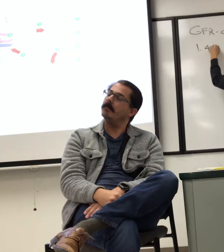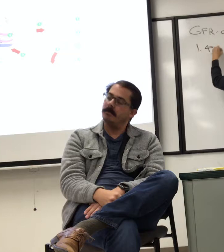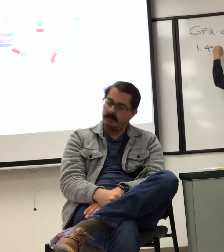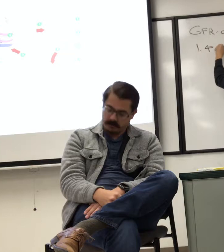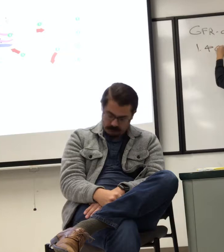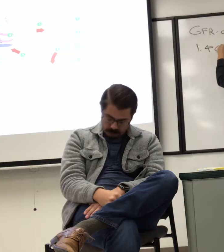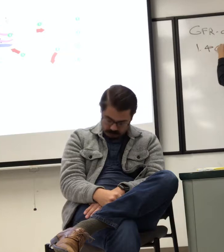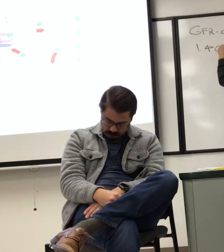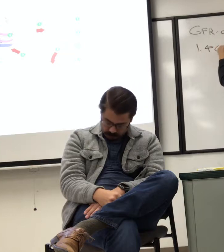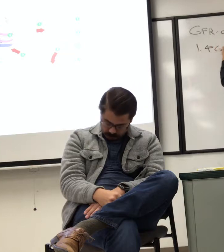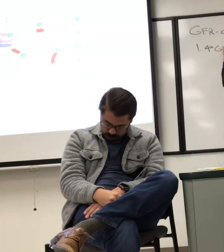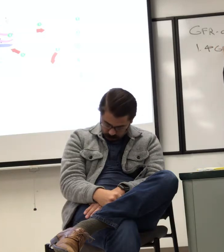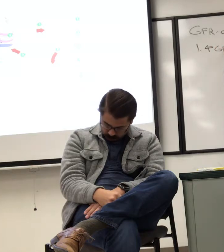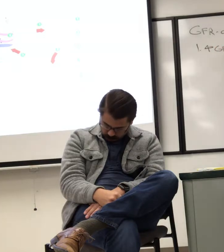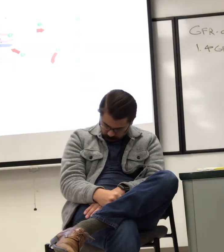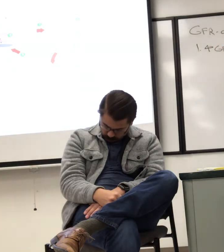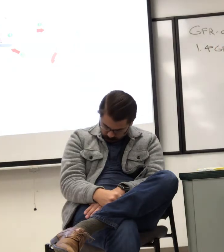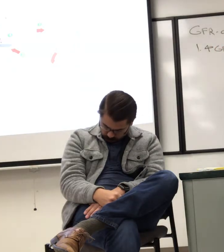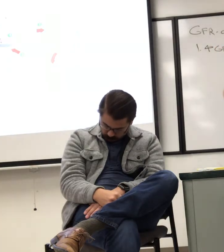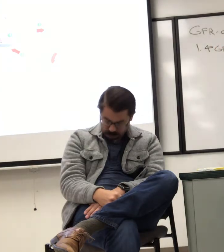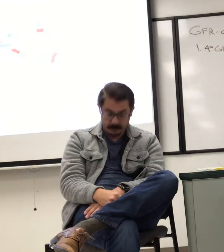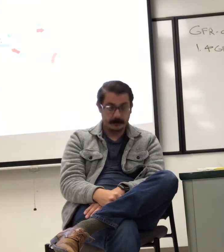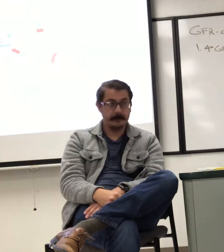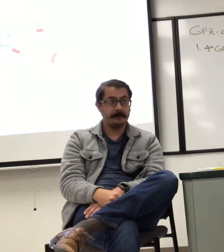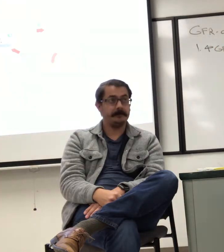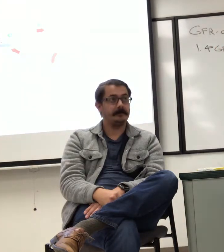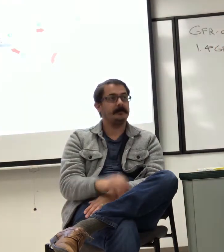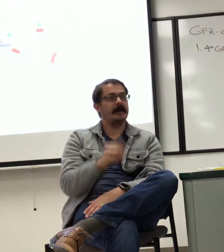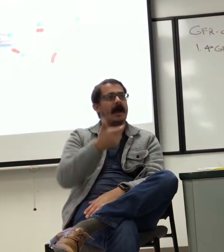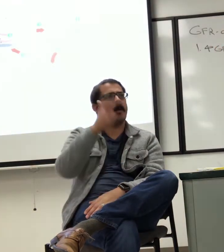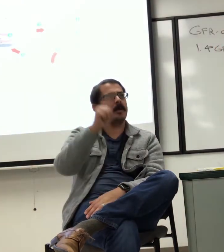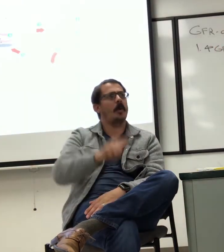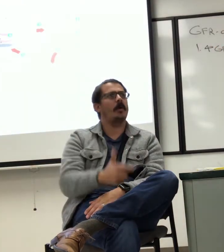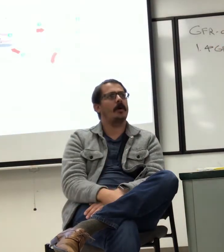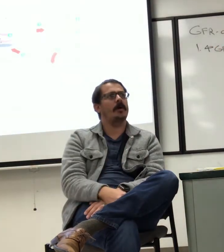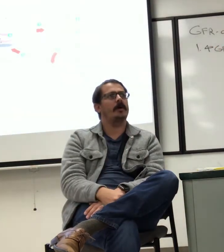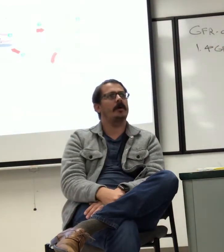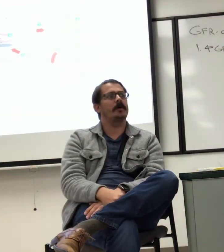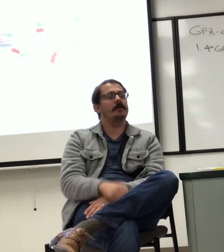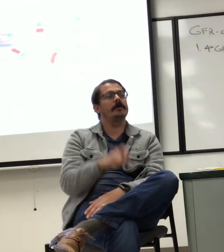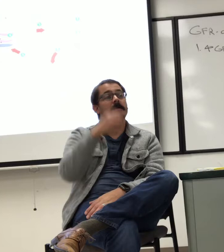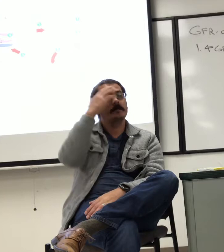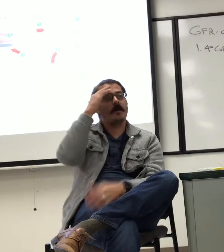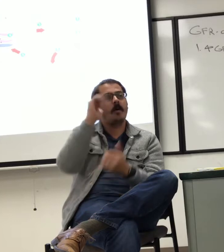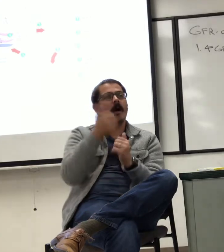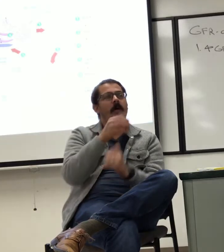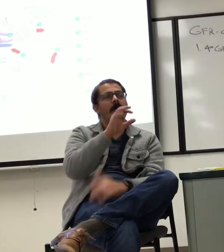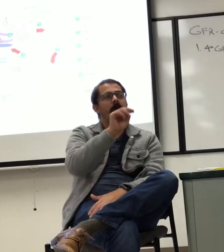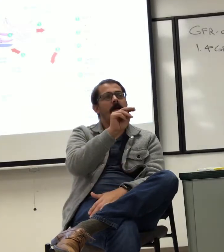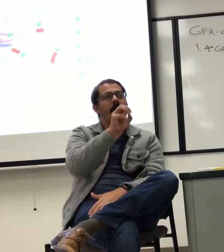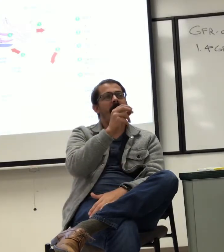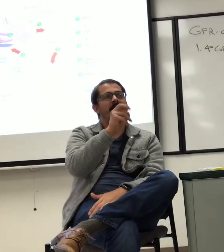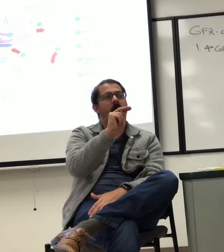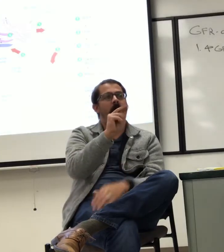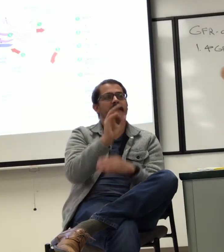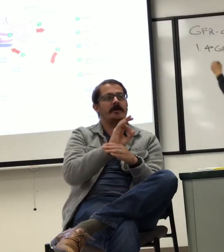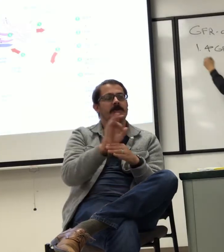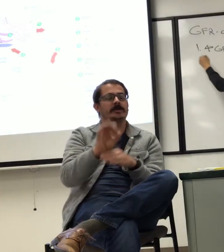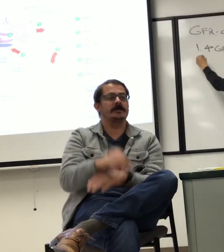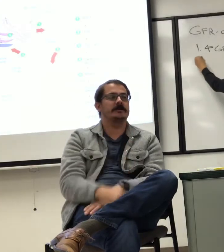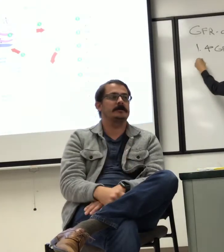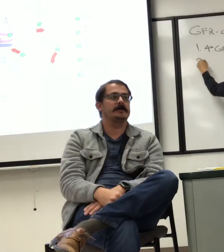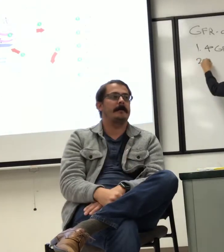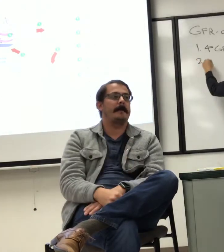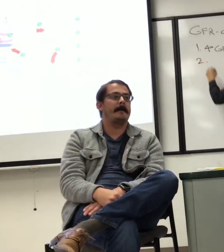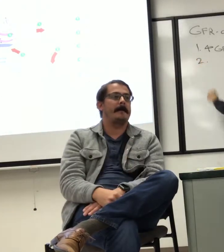Increase GFR. So what's the mechanism to lower it? Well, what you got to know is how the nephron works. Number